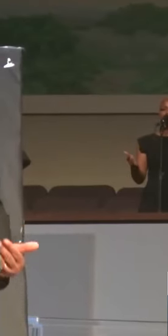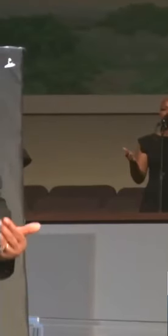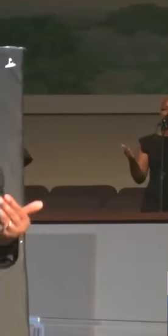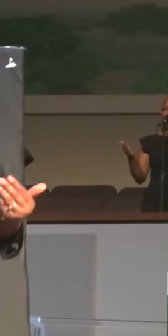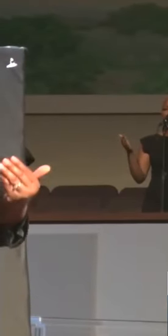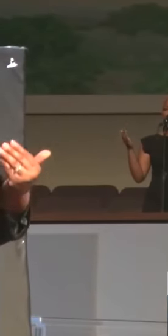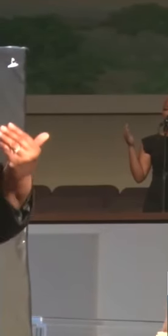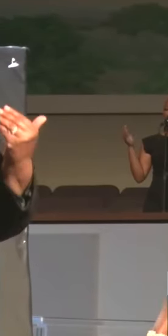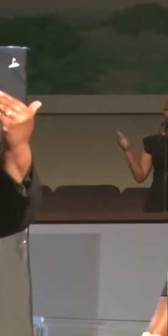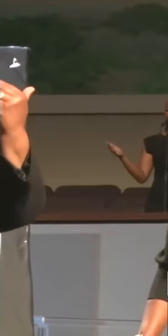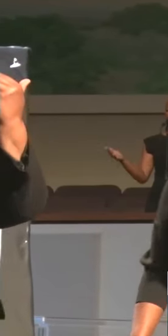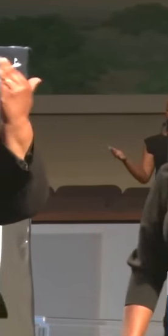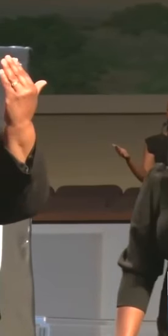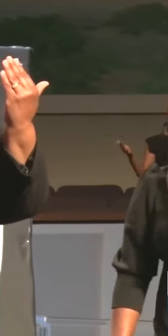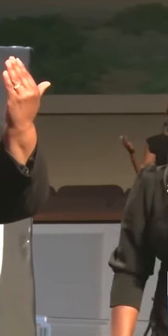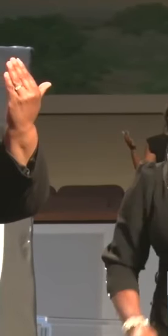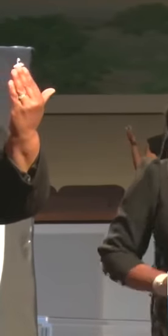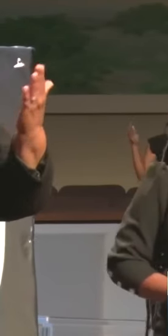We